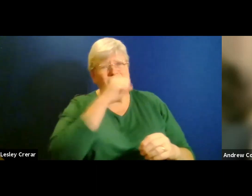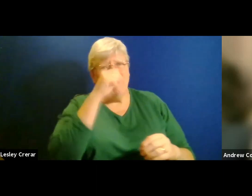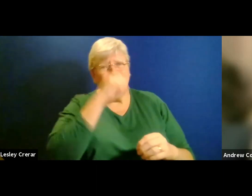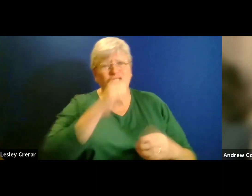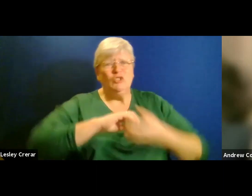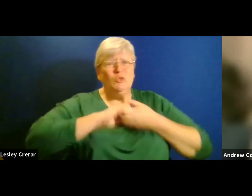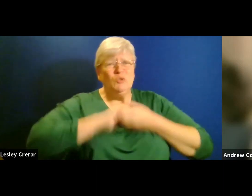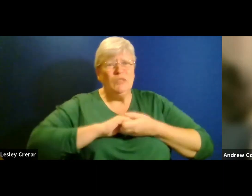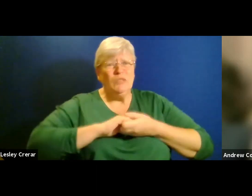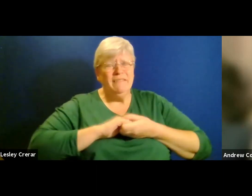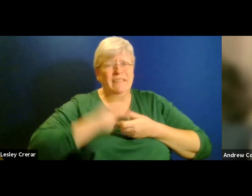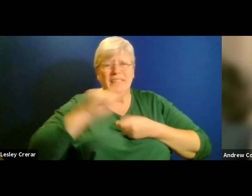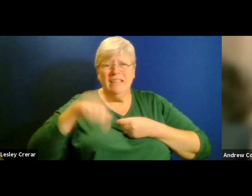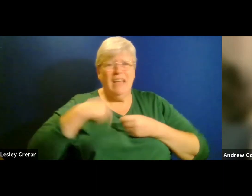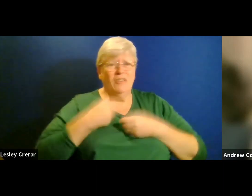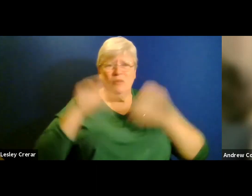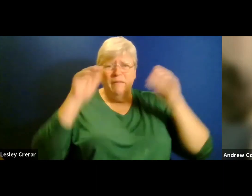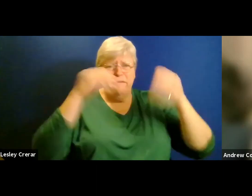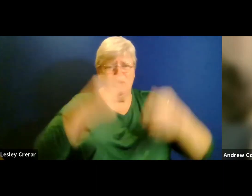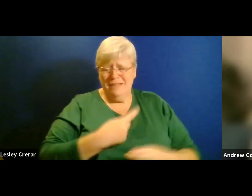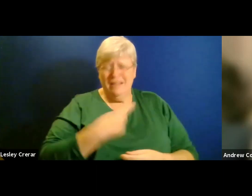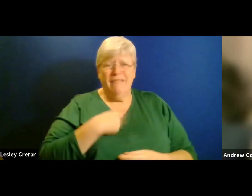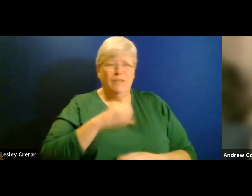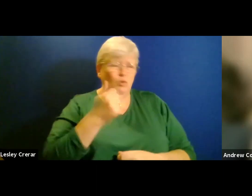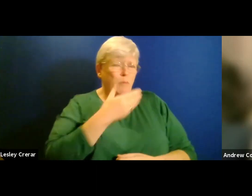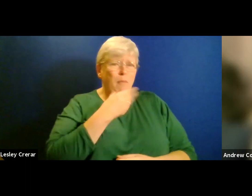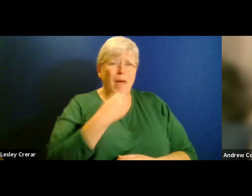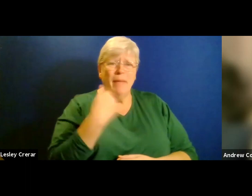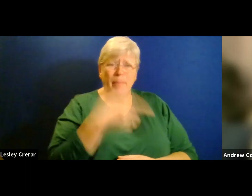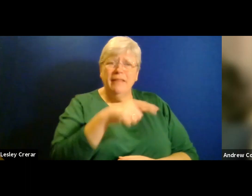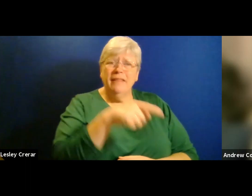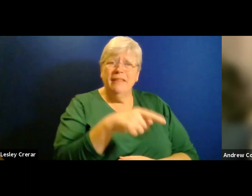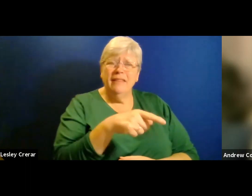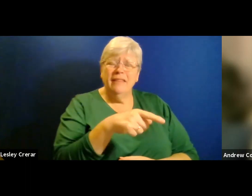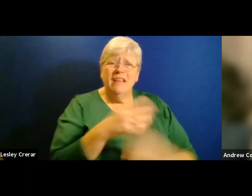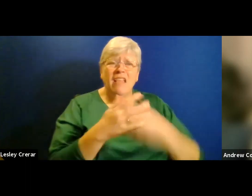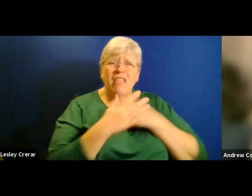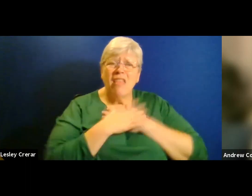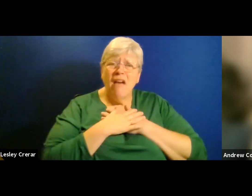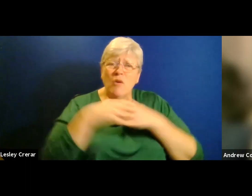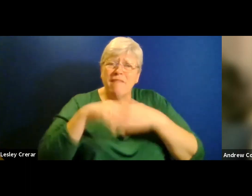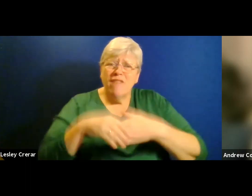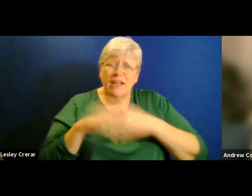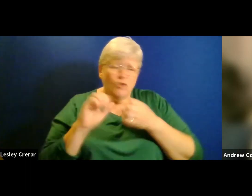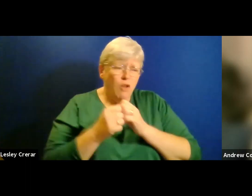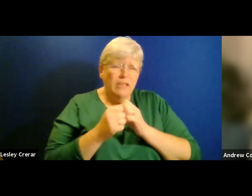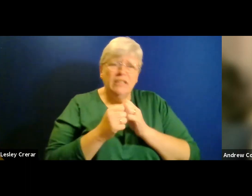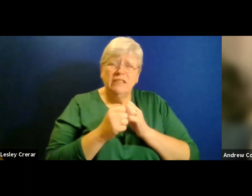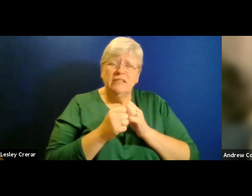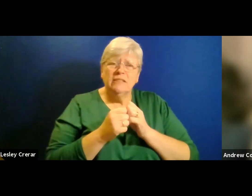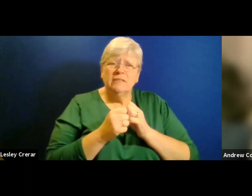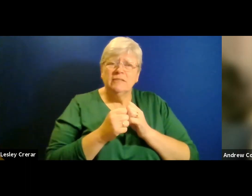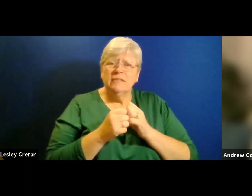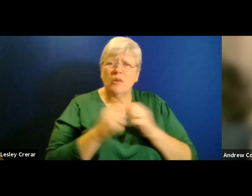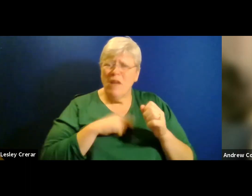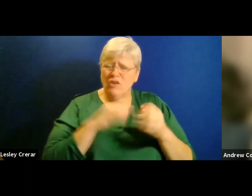She didn't have a monopoly on his mourning, for he was a good man, much beloved by friends and colleagues. Why couldn't she allow